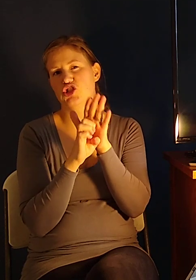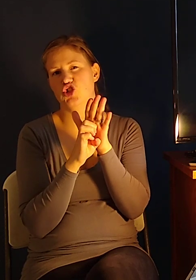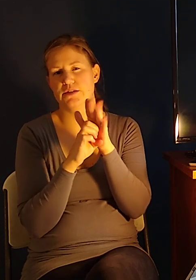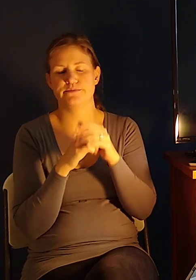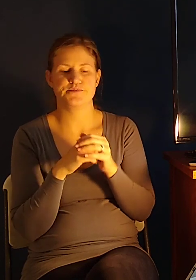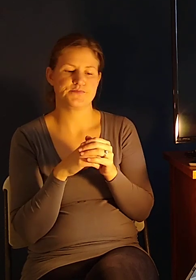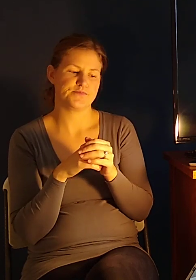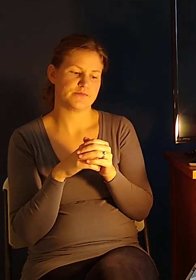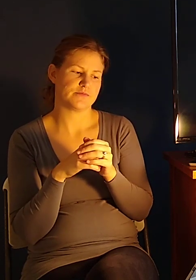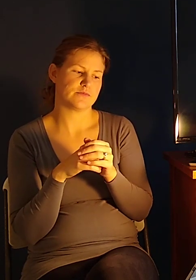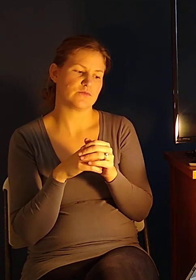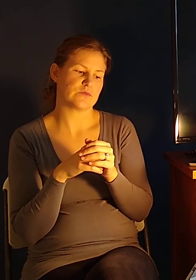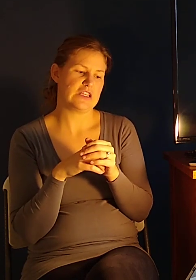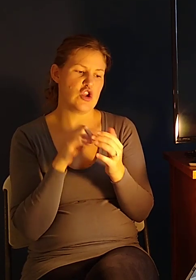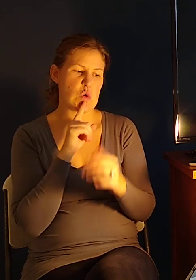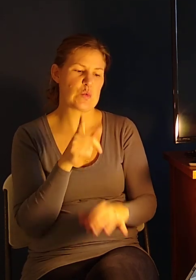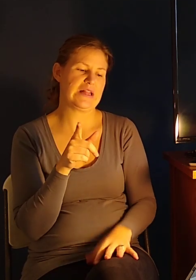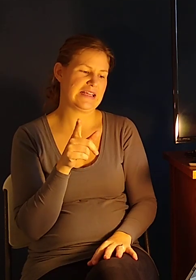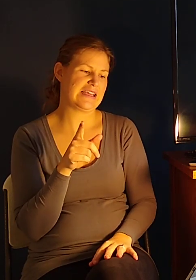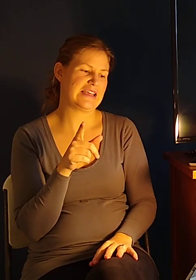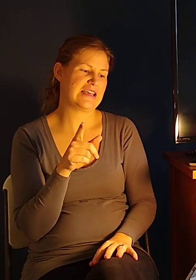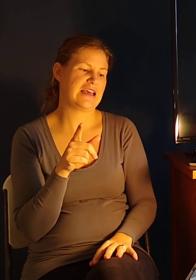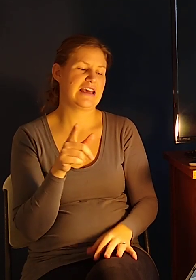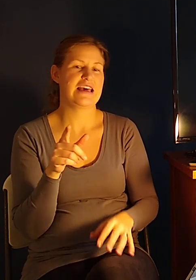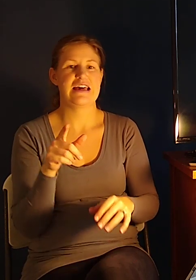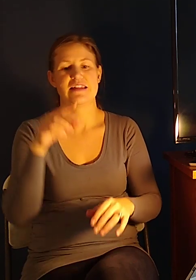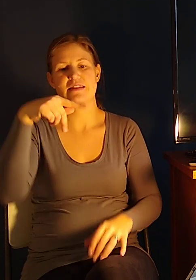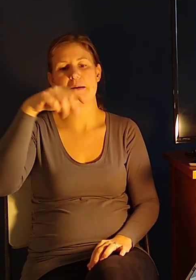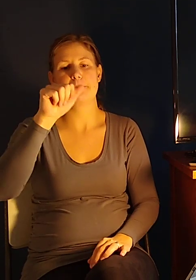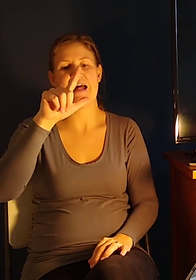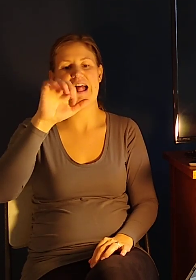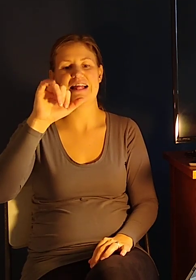And unfortunately, the Crystal Palace burned following its move to its second location.